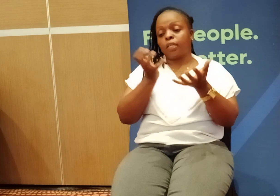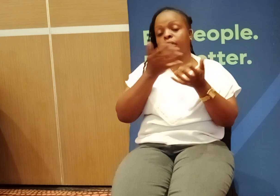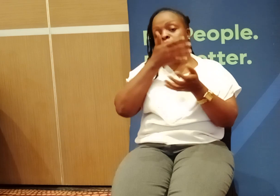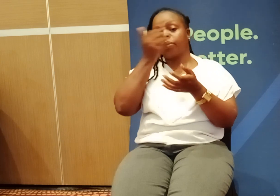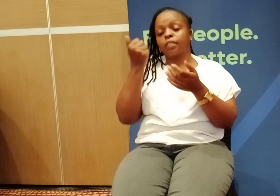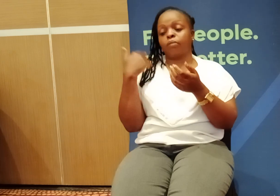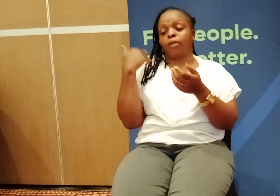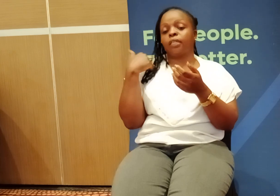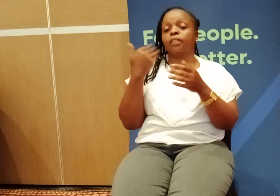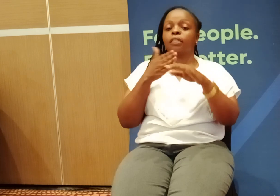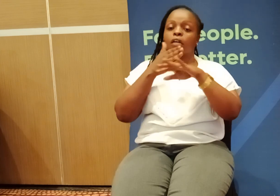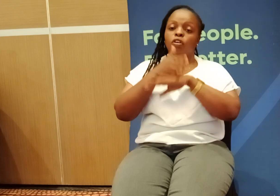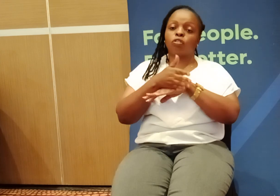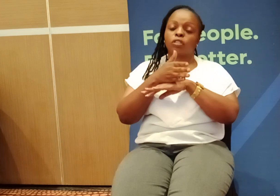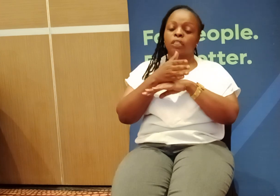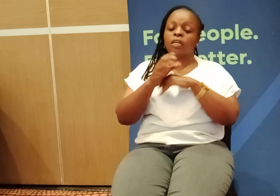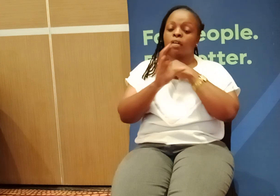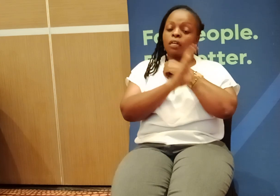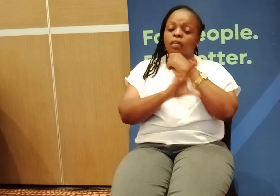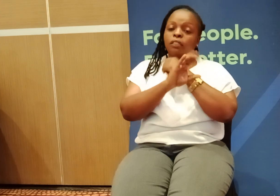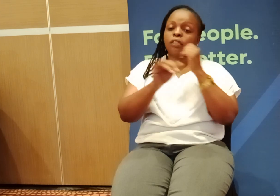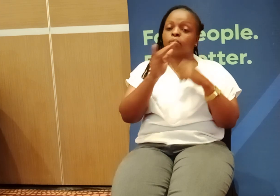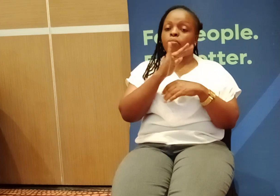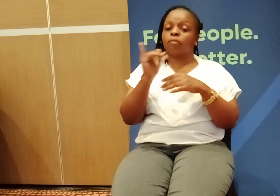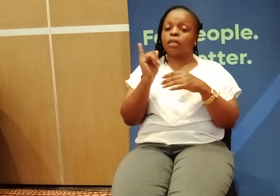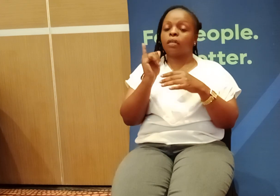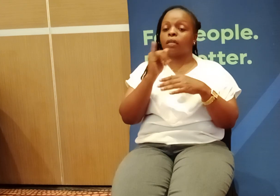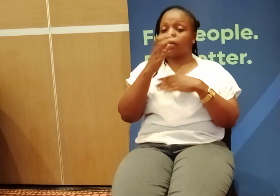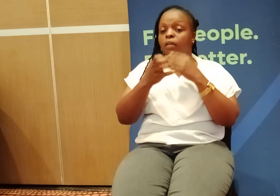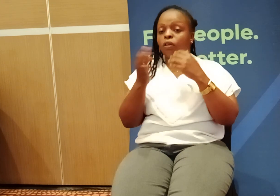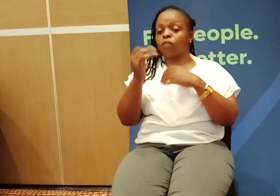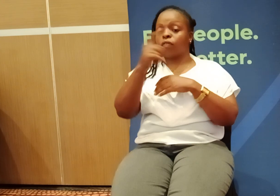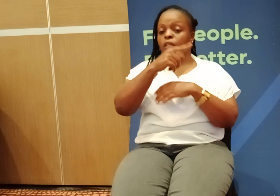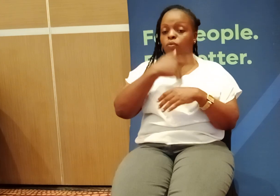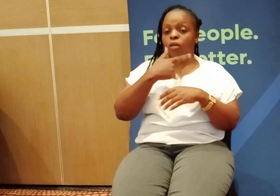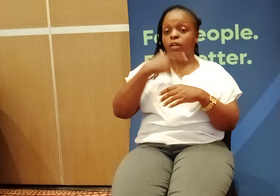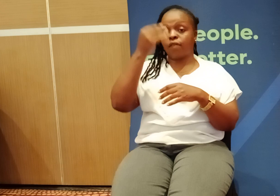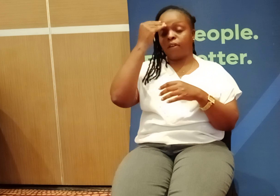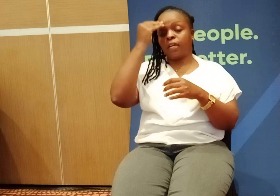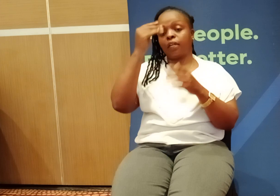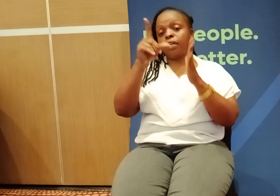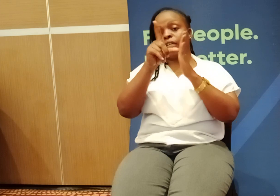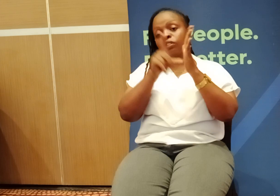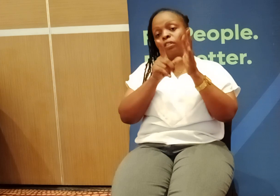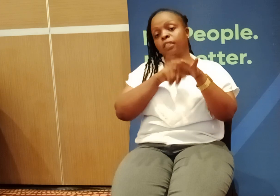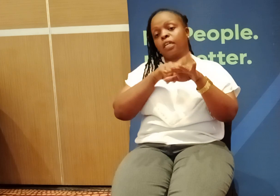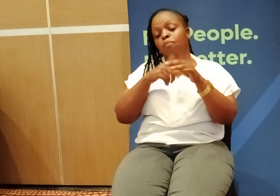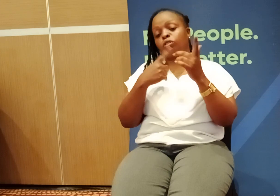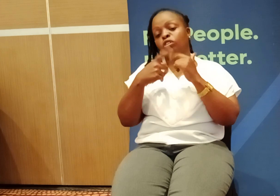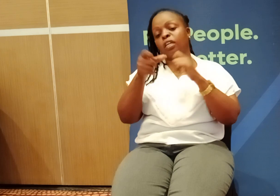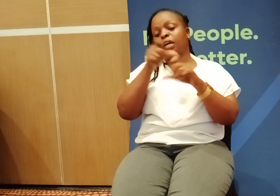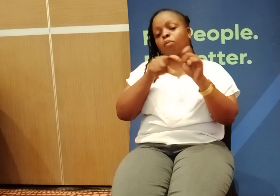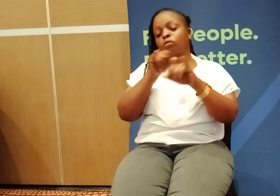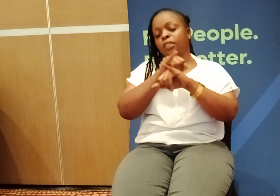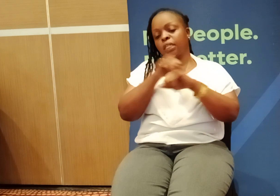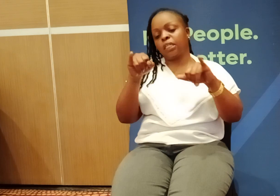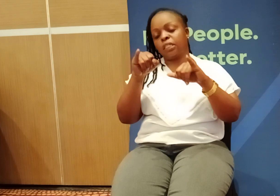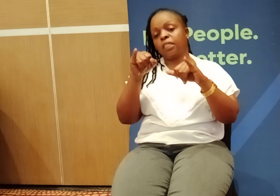subsidiaries. But at the end of the day, we've learned lessons. The reason why we're talking about cleanup of a number of entities, including